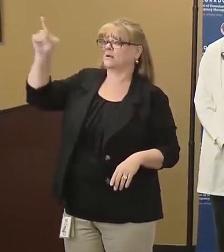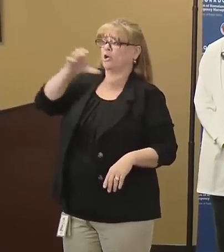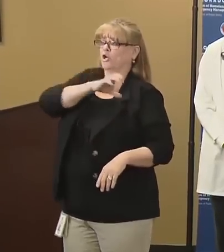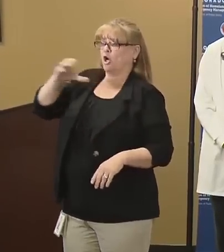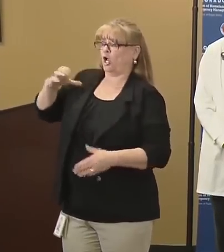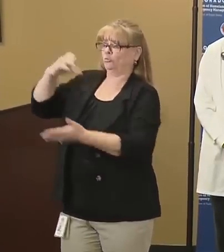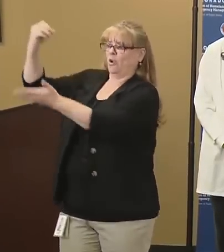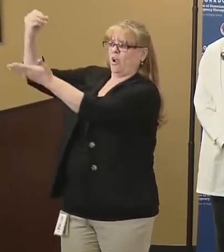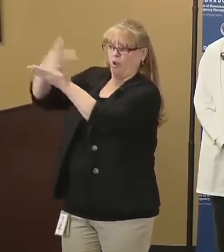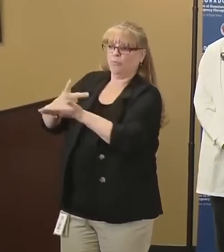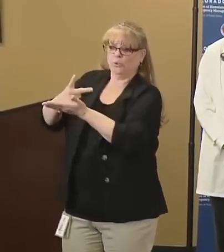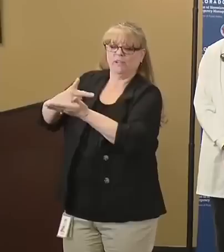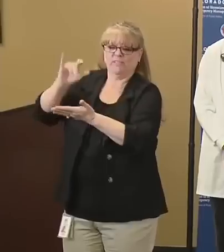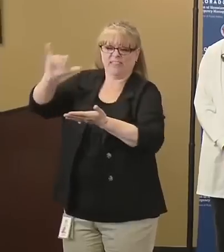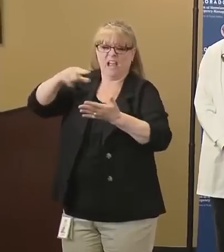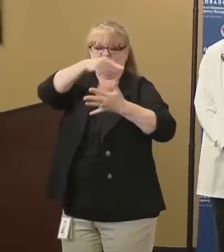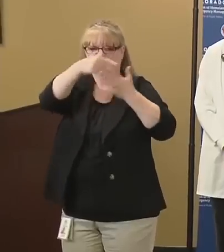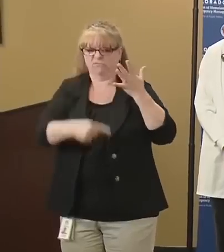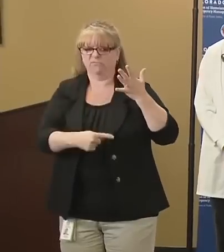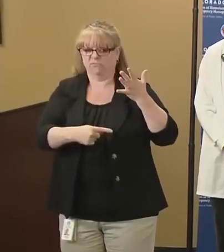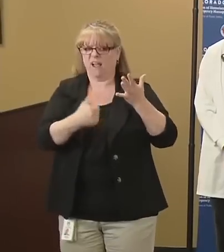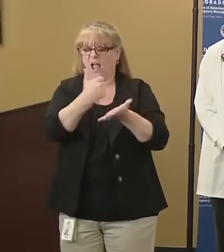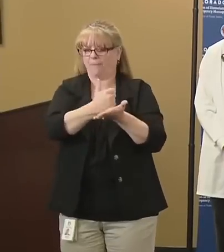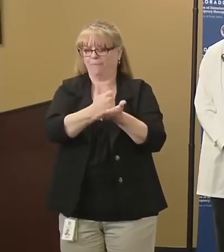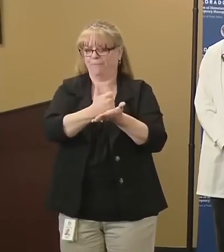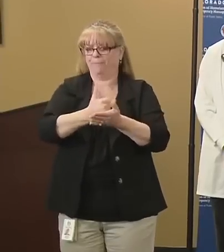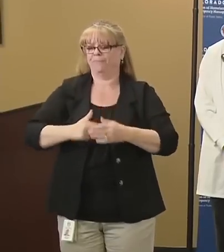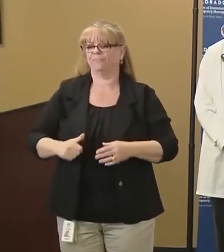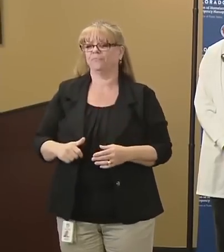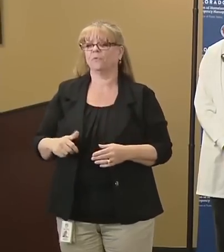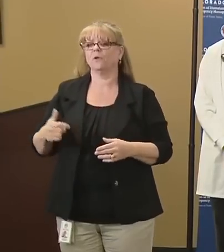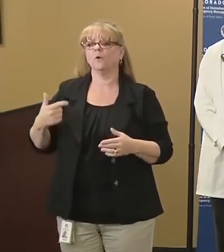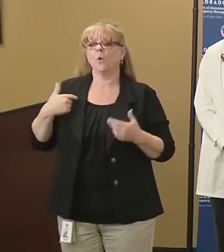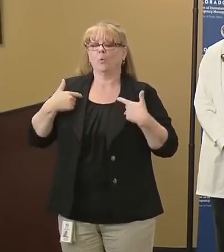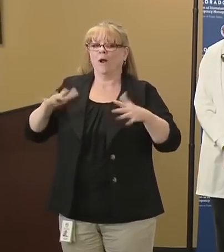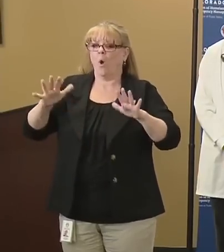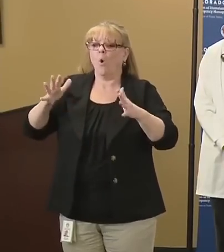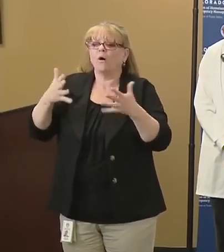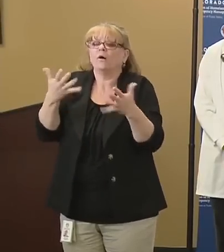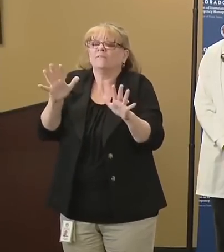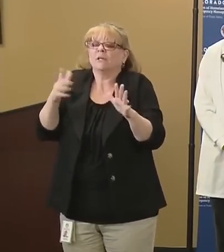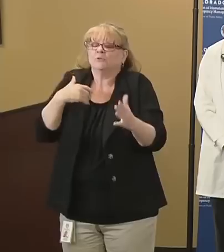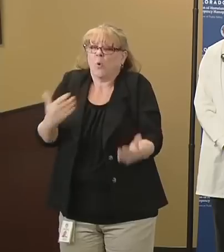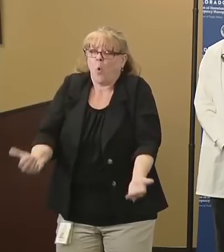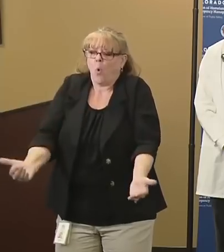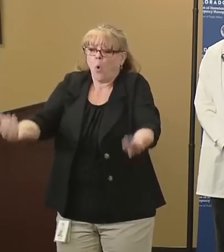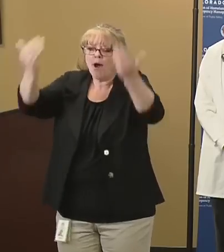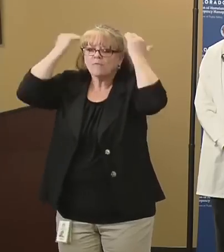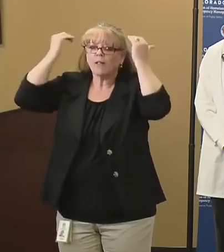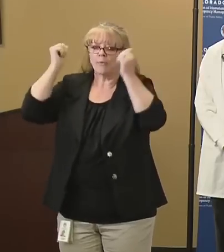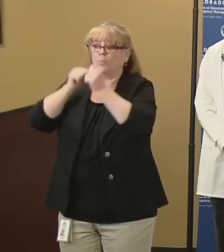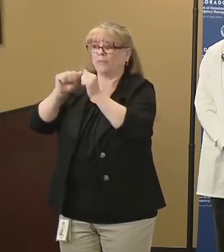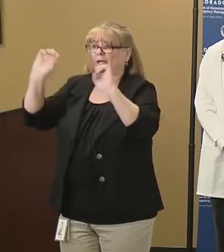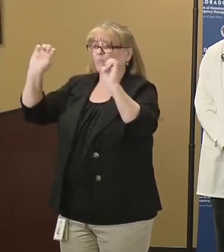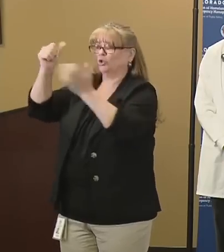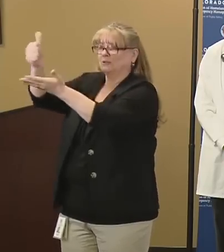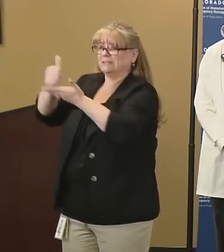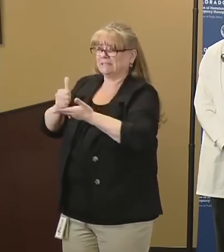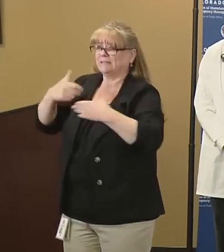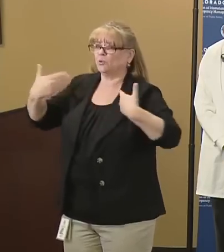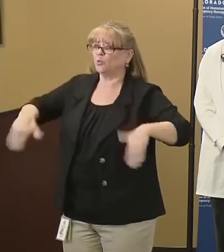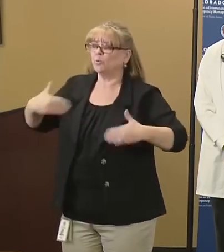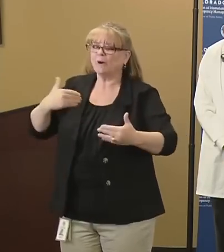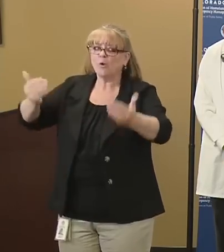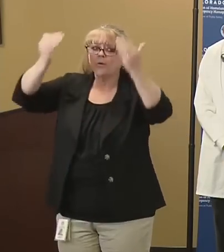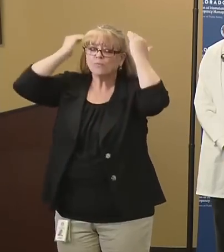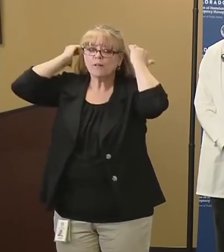already overtaxed emergency management. We're looking forward to further increasing that capacity in the days and months ahead. I also expressed to the